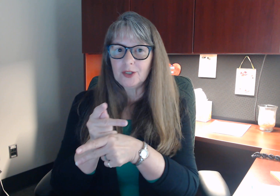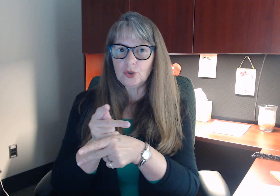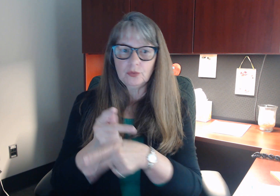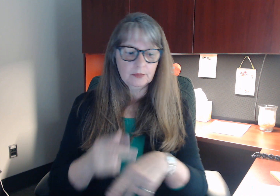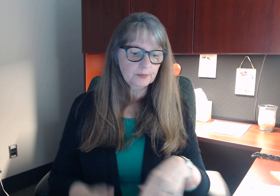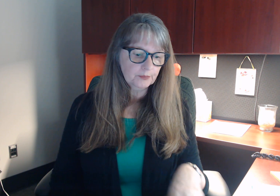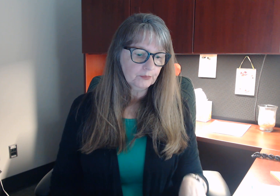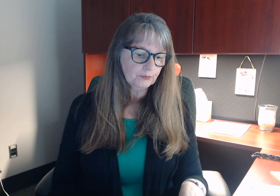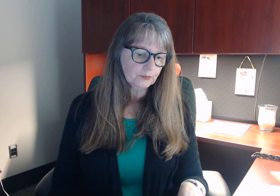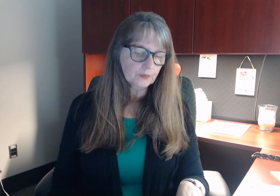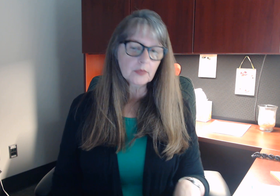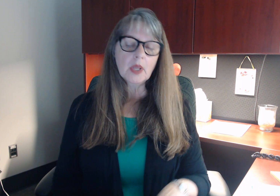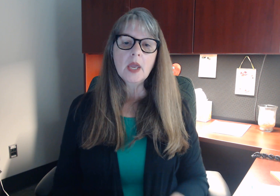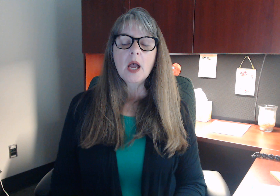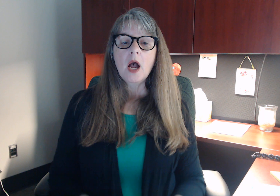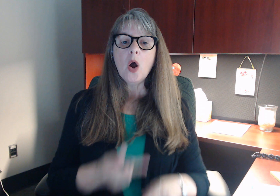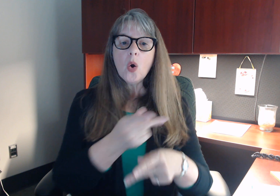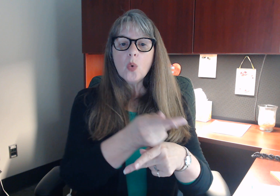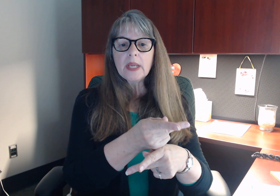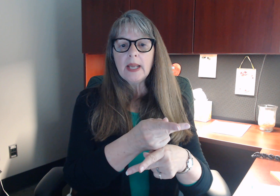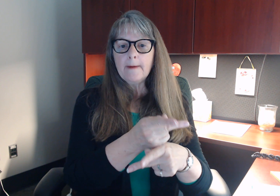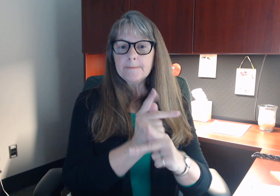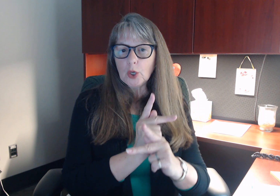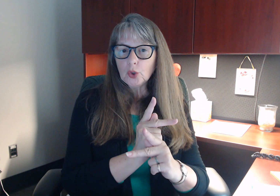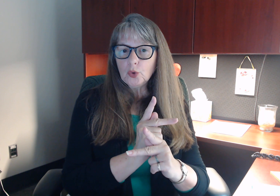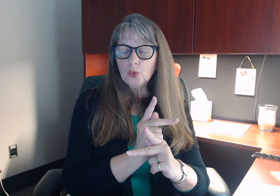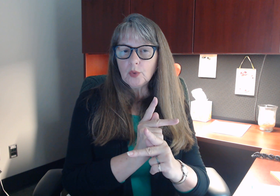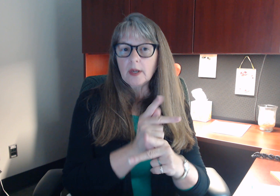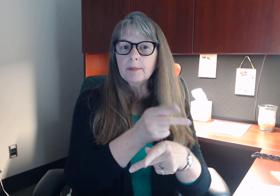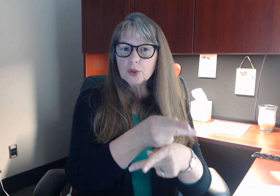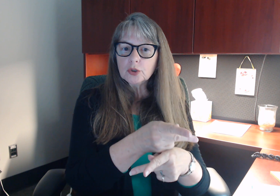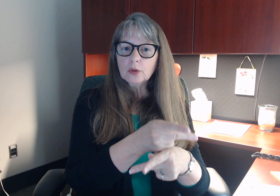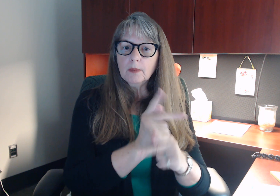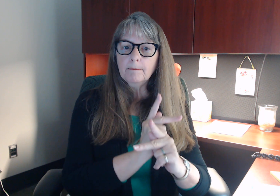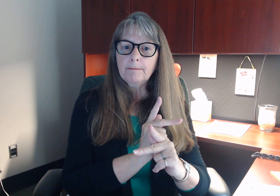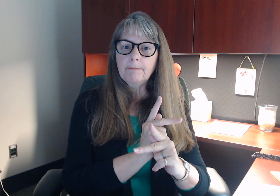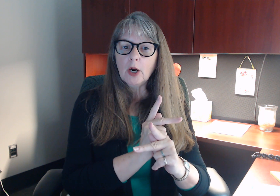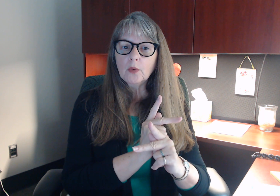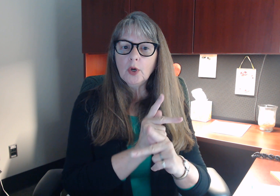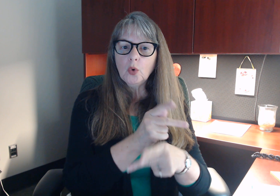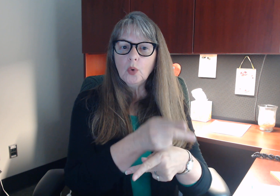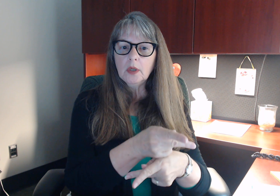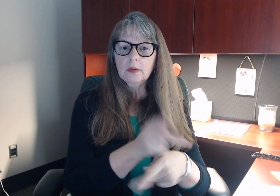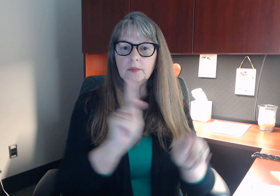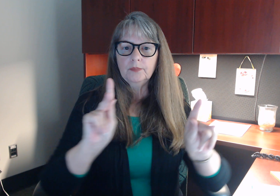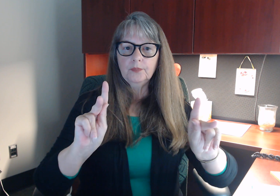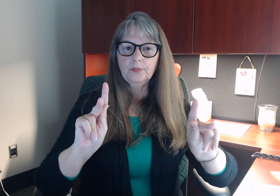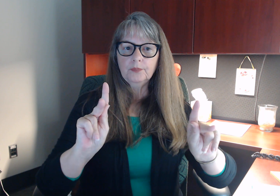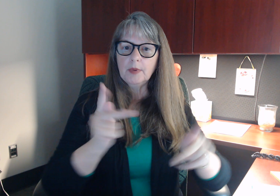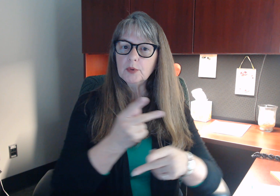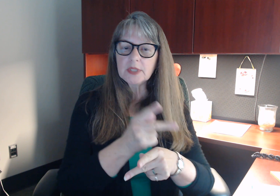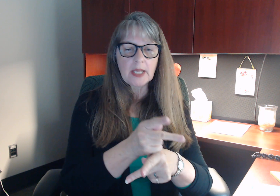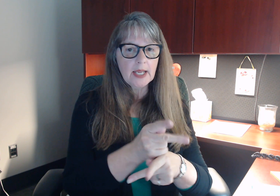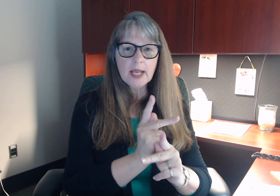you. Oh, can I borrow a cup of sugar? Borrow. Remember, it's a K hand